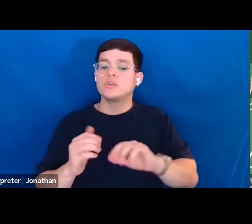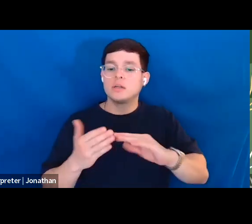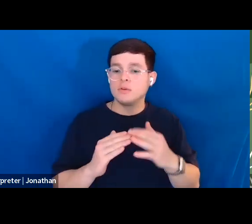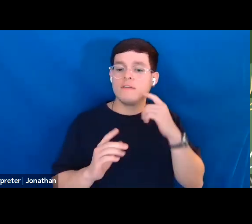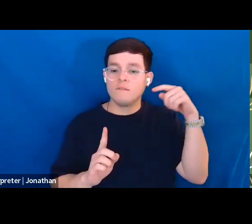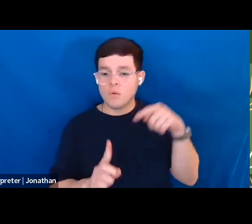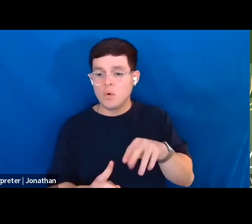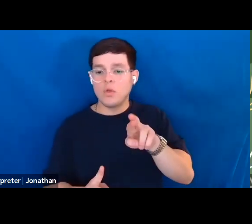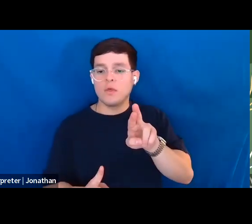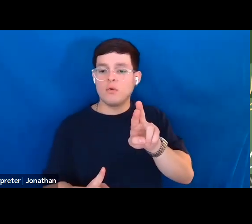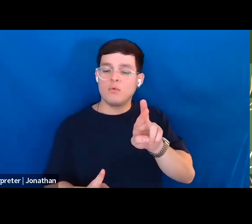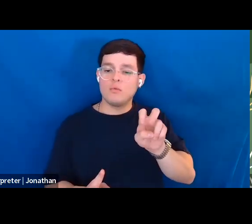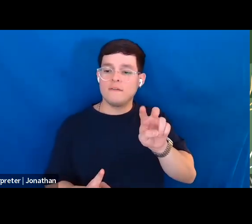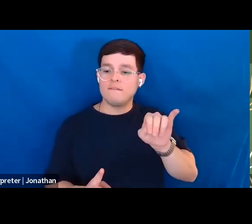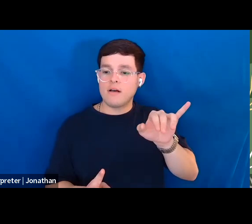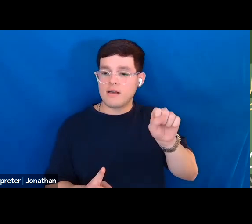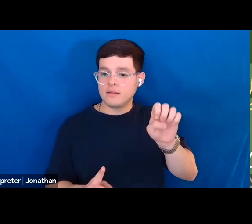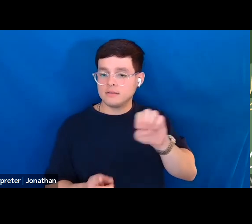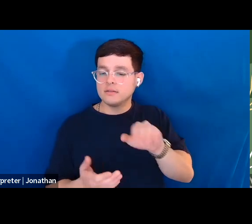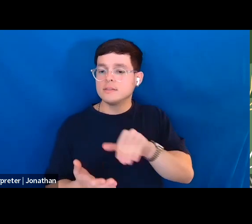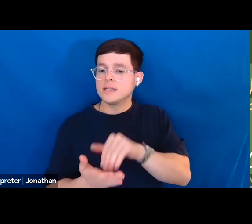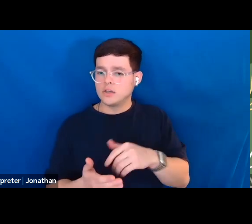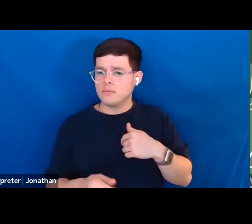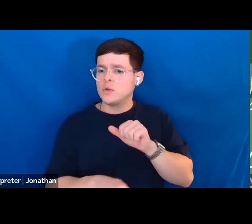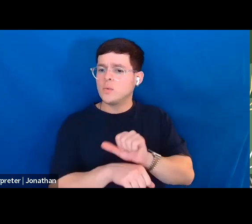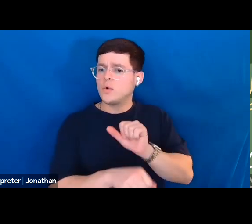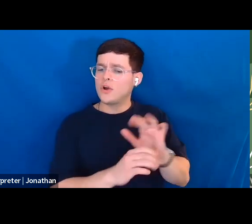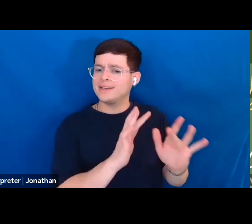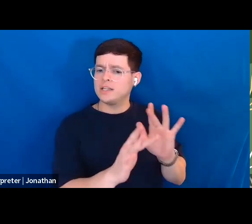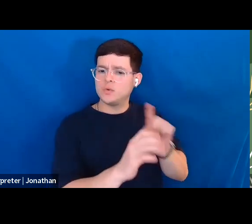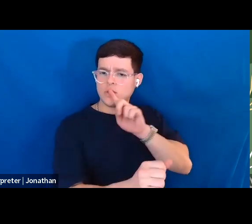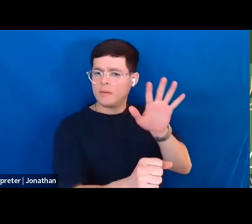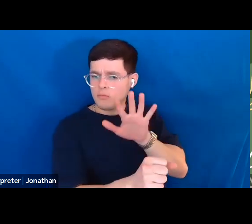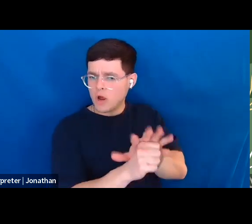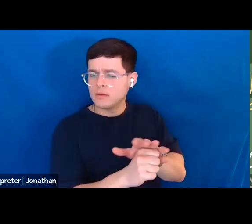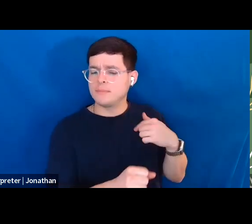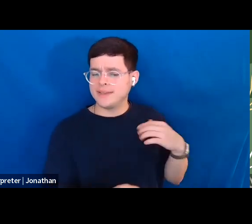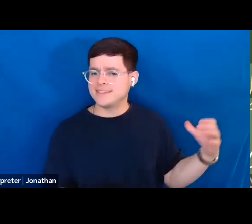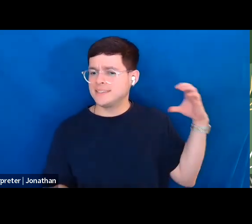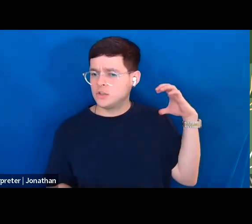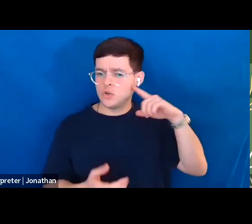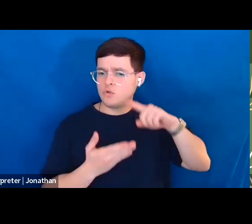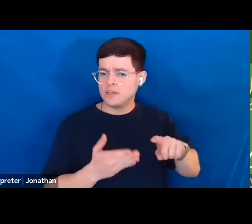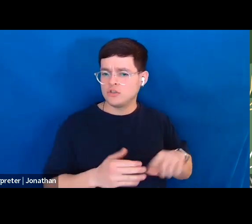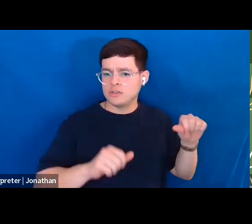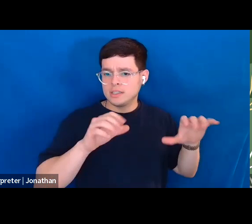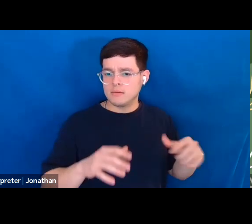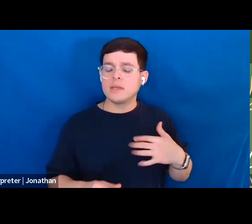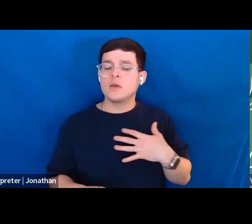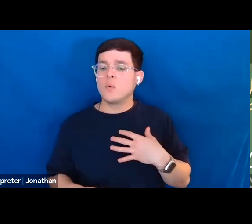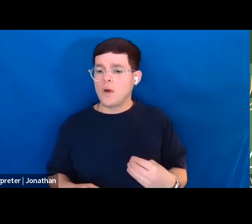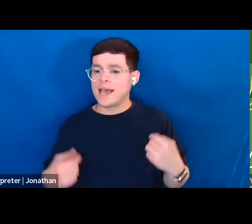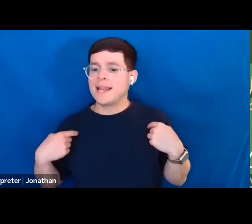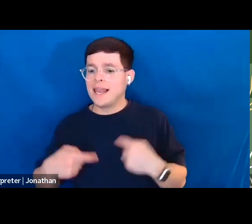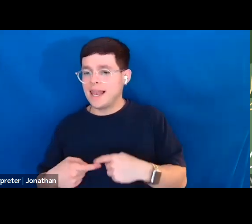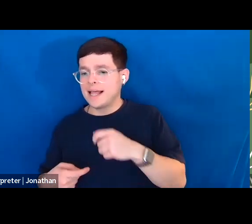Center. I work at Digital Promise as a Senior Research Scientist. I am a white Latina with brown